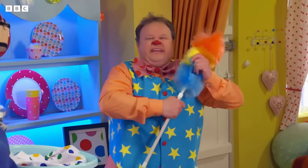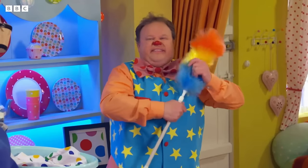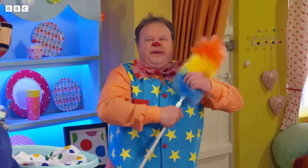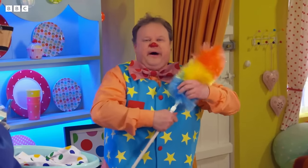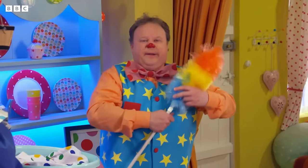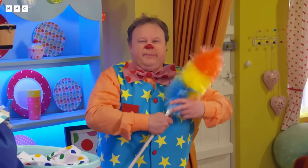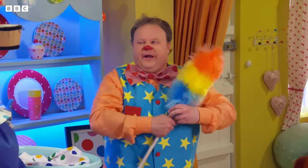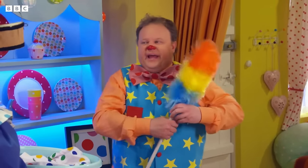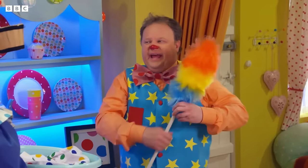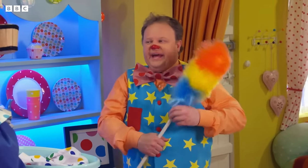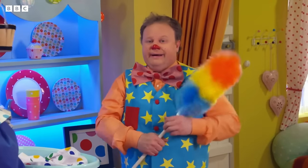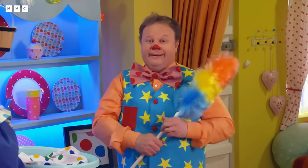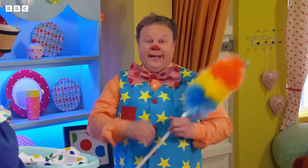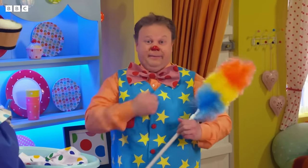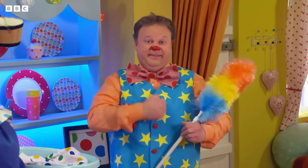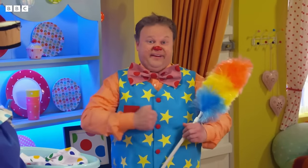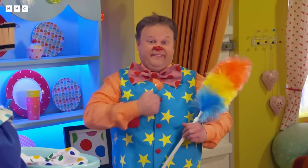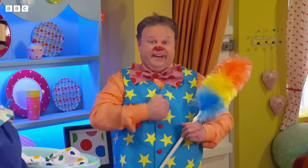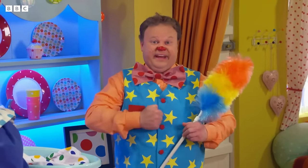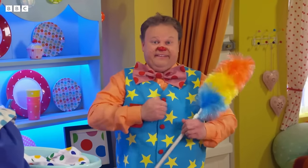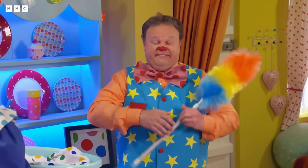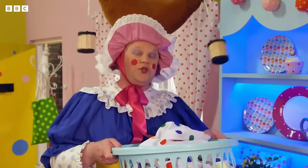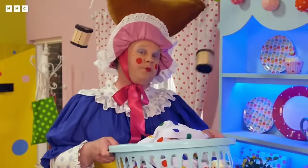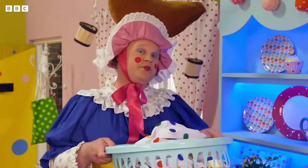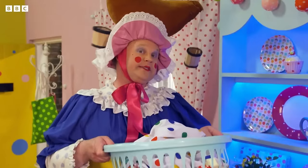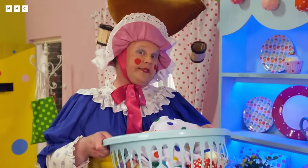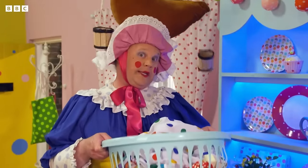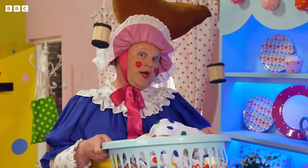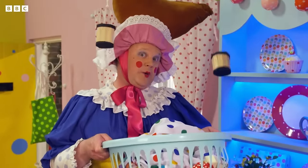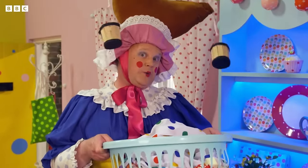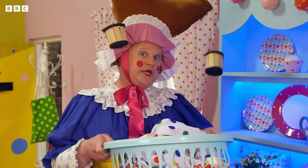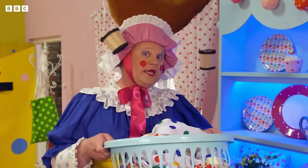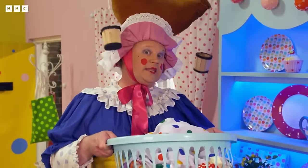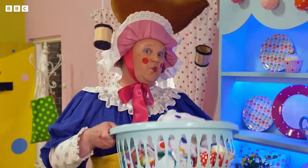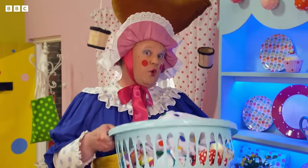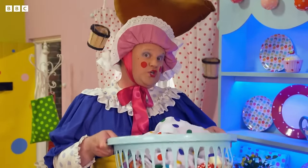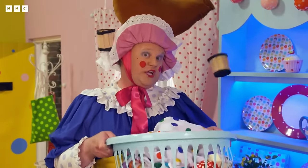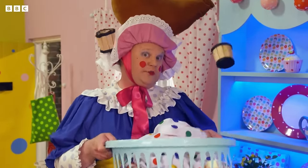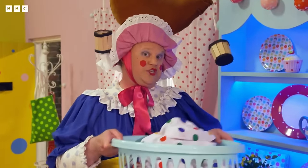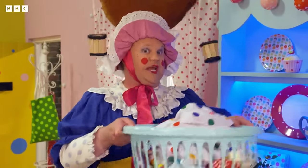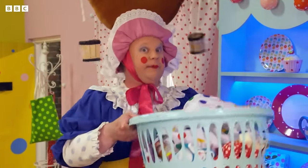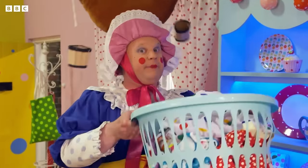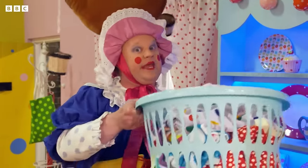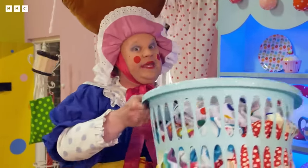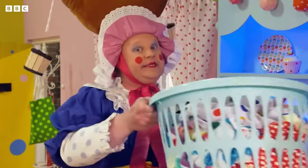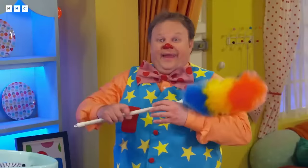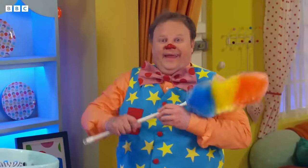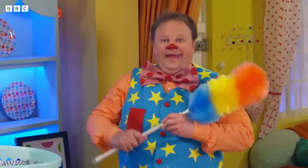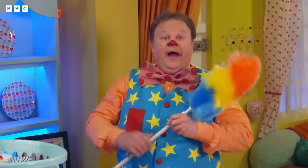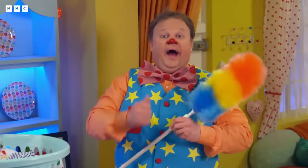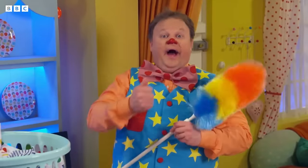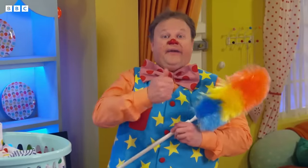Bless you, Aunt Polly. Oh, I'm sorry. Could you put this leode in the washing machine, please?